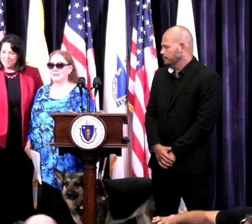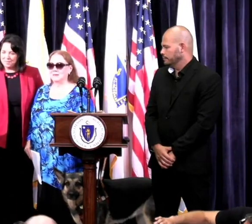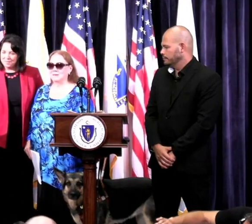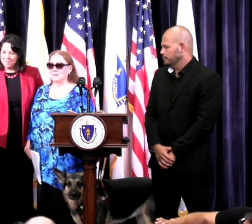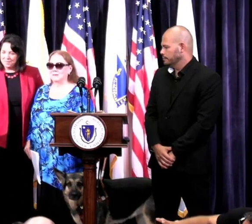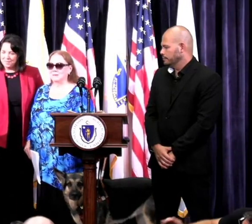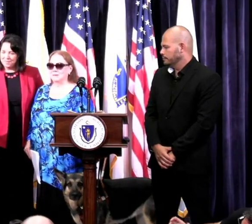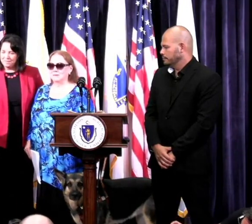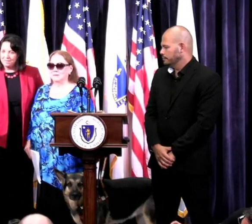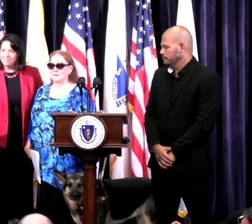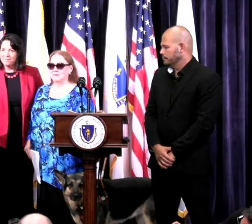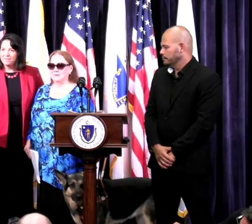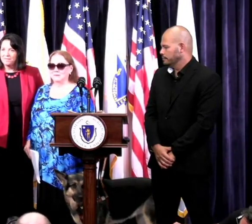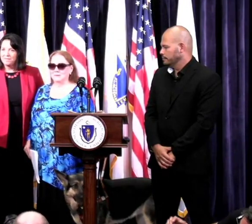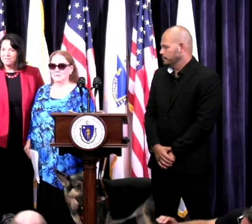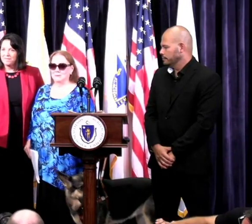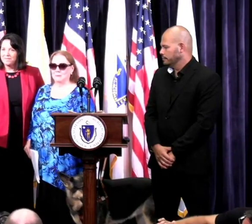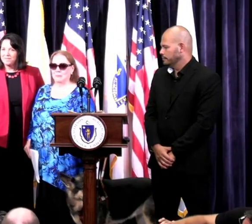sure